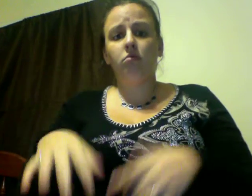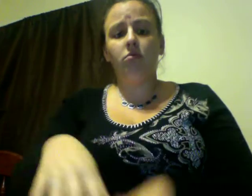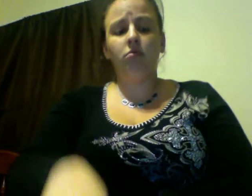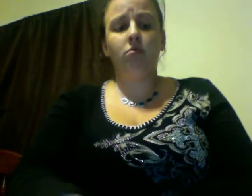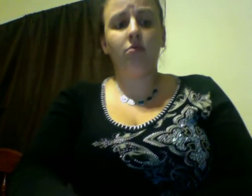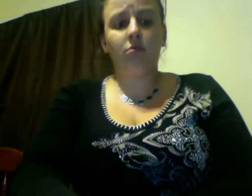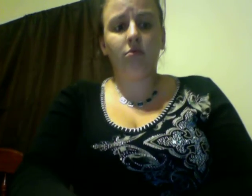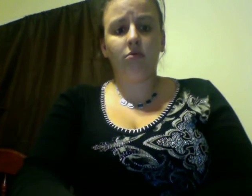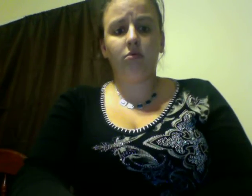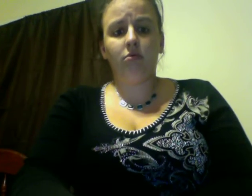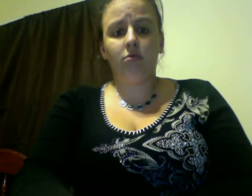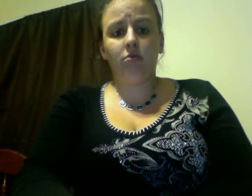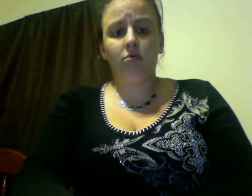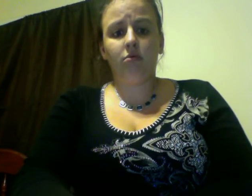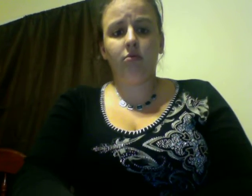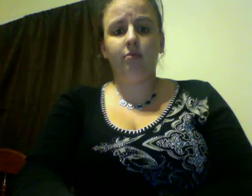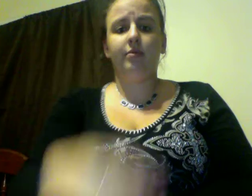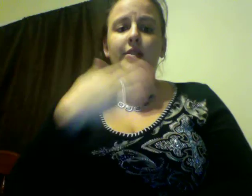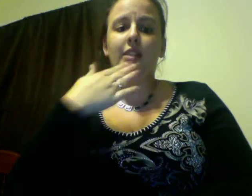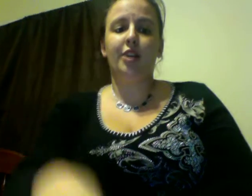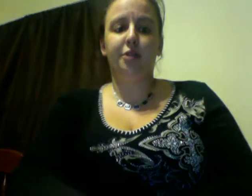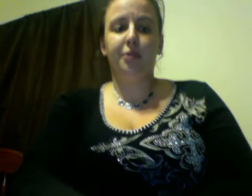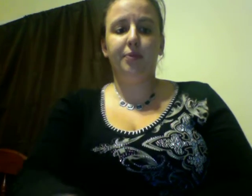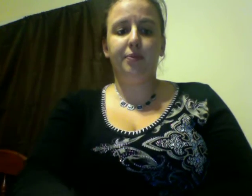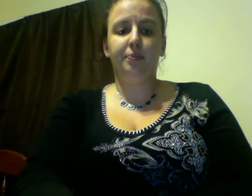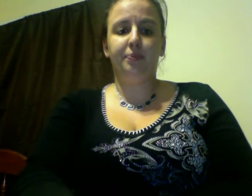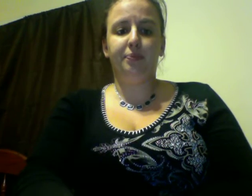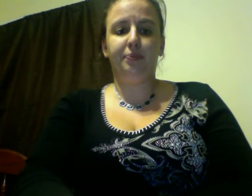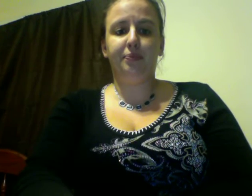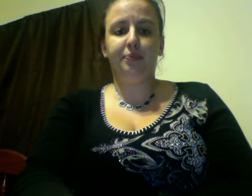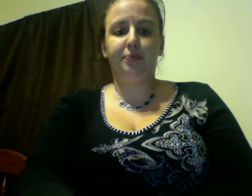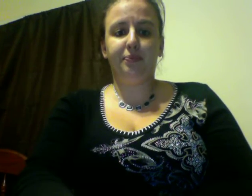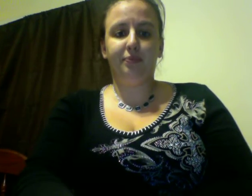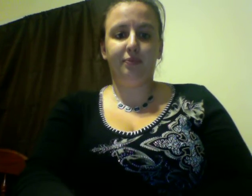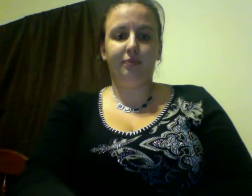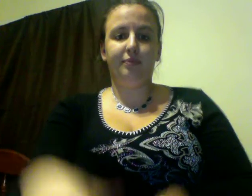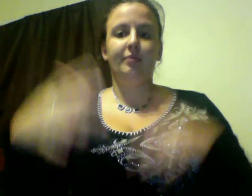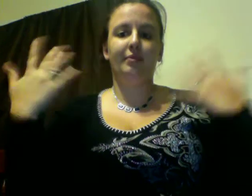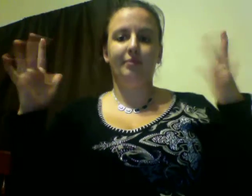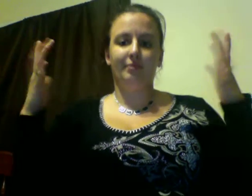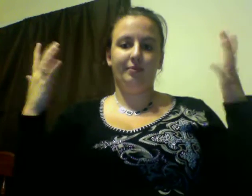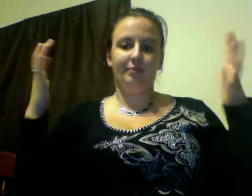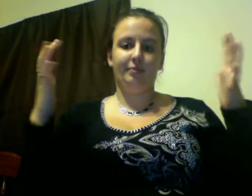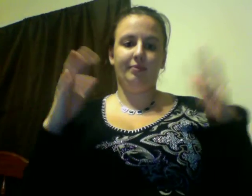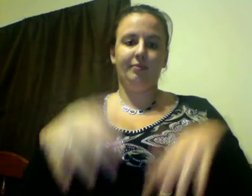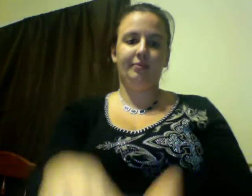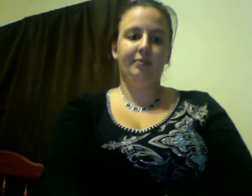Thank you. Thank you. . . . . .